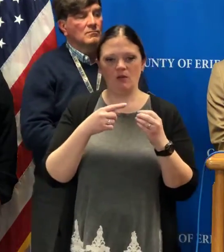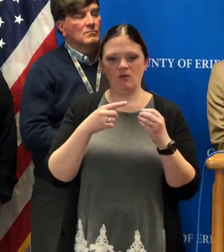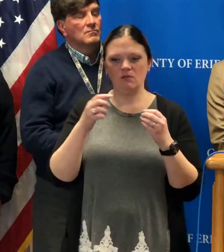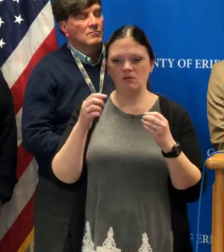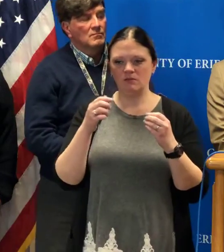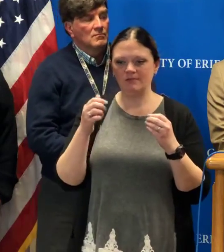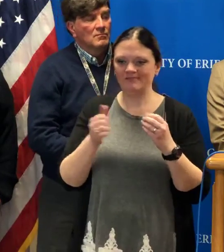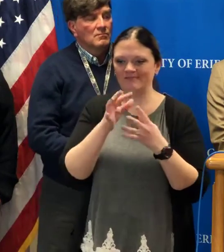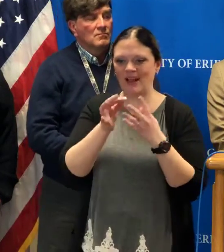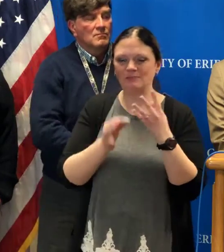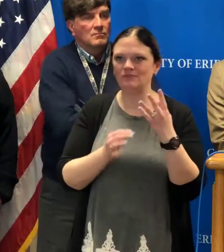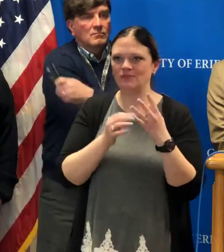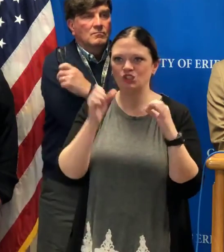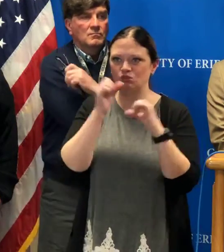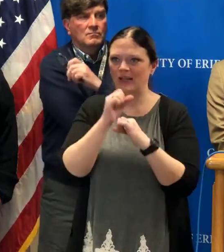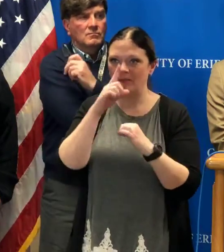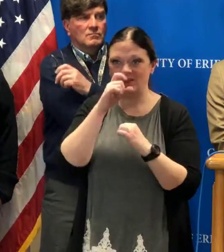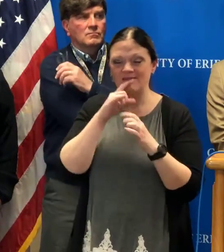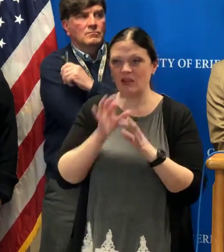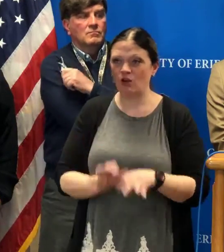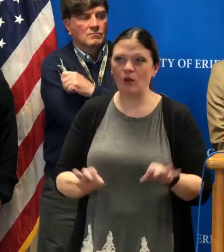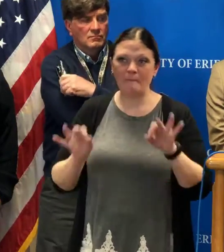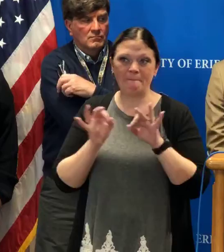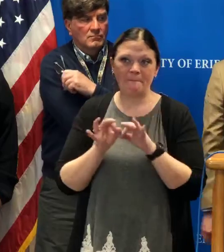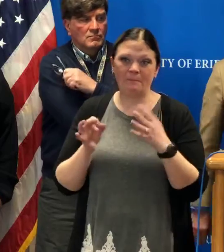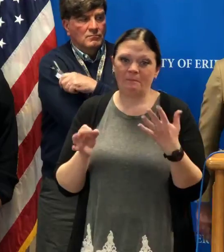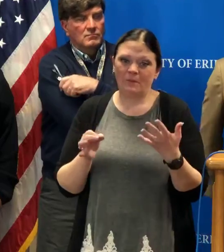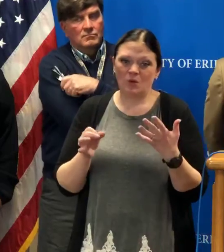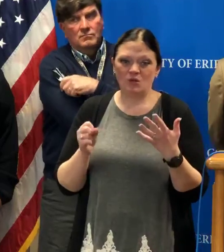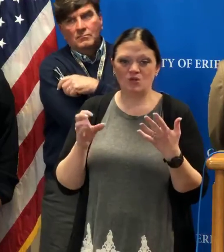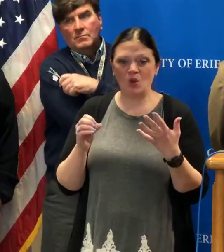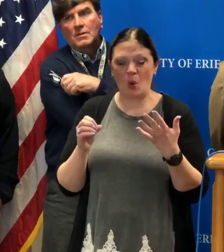strategies because all those things are important.